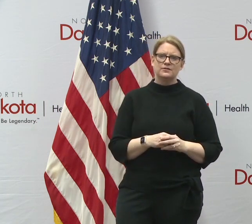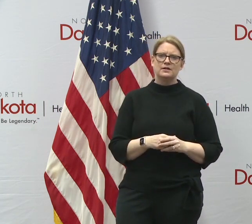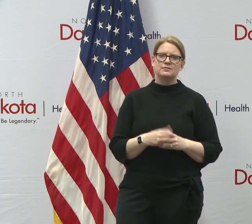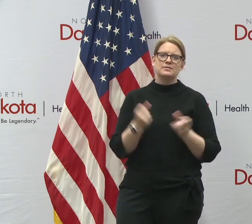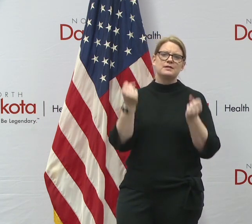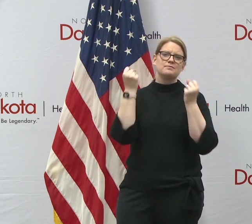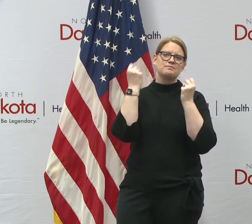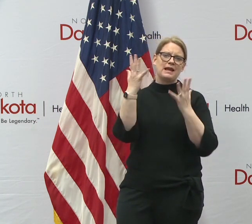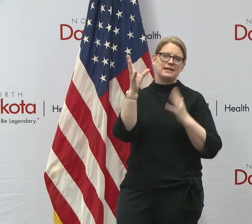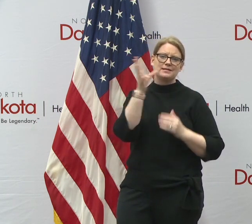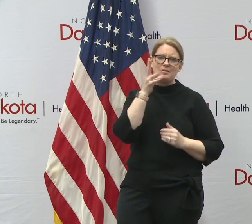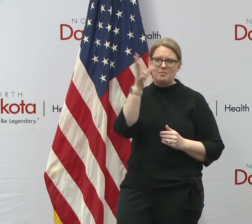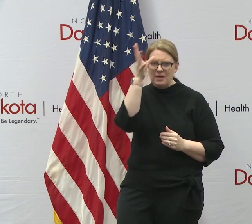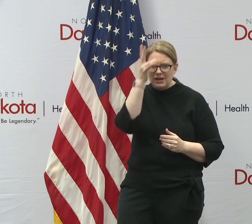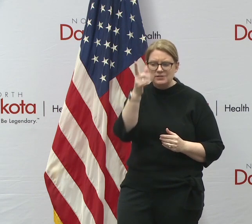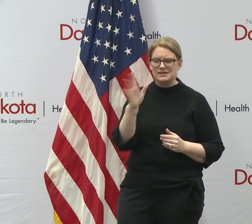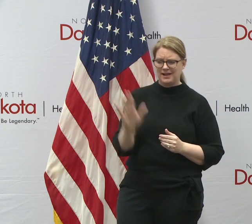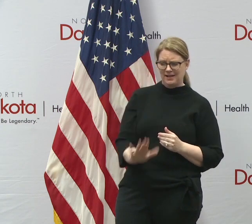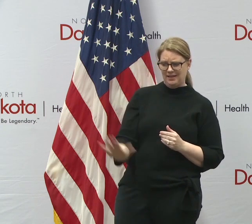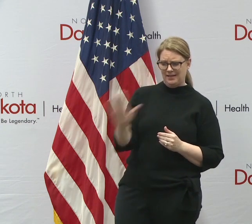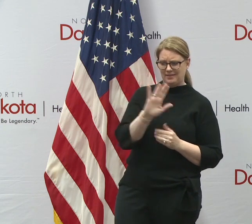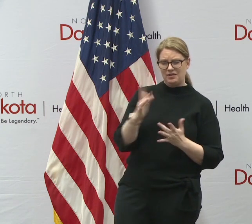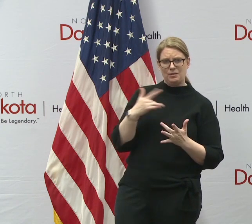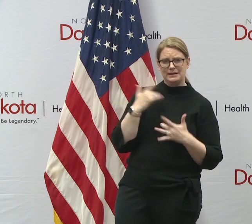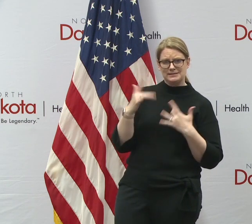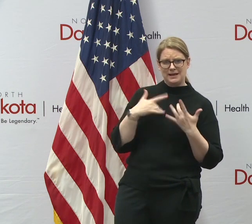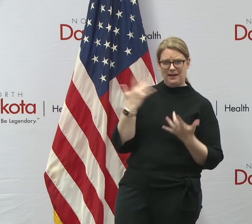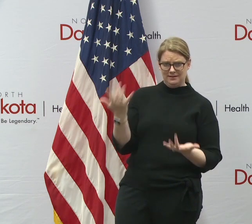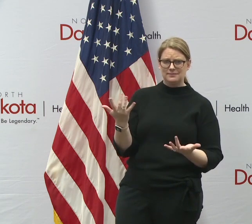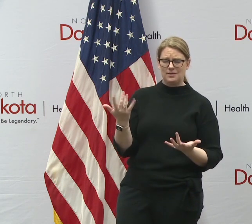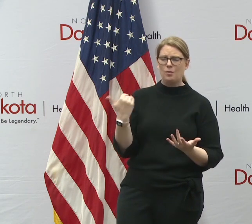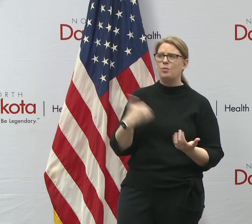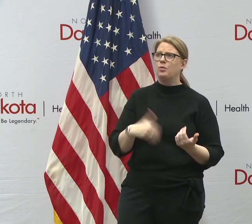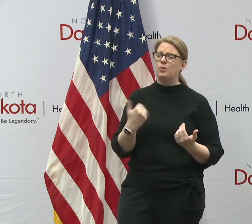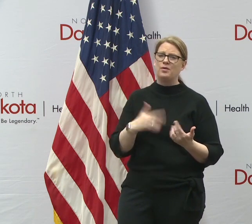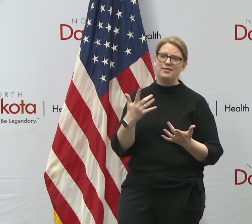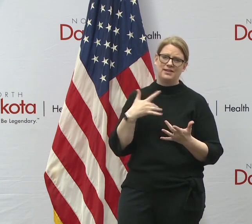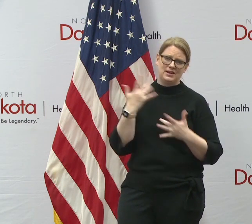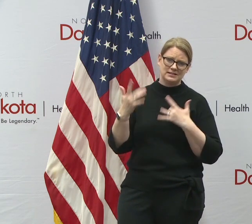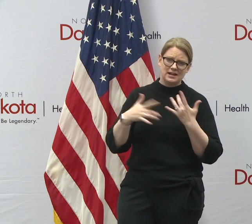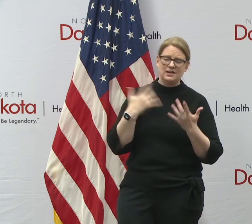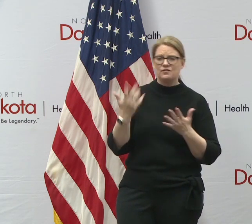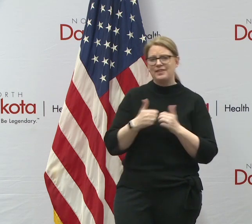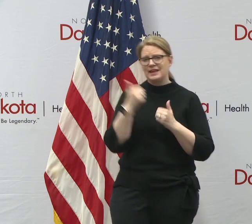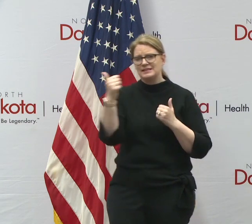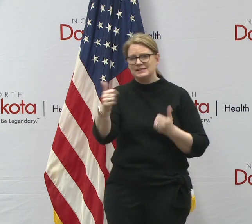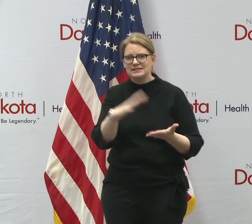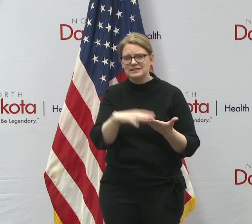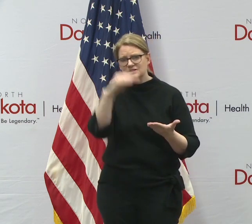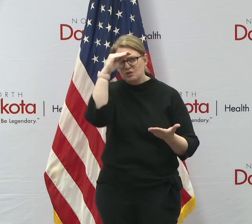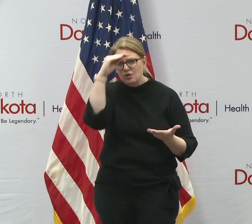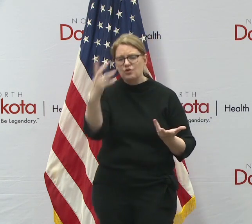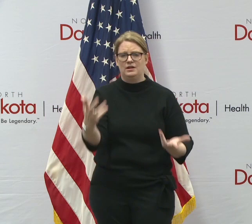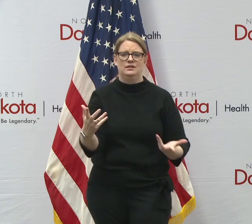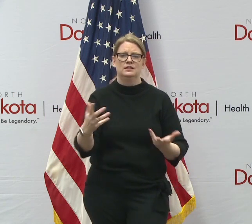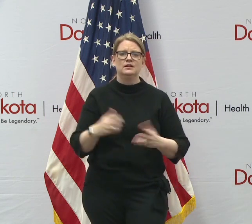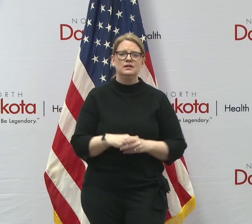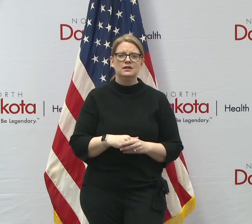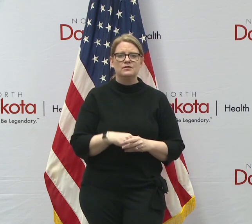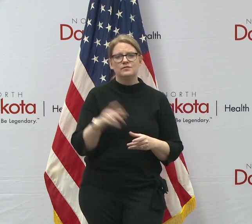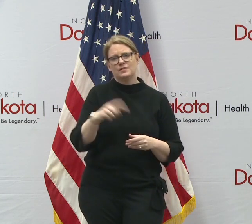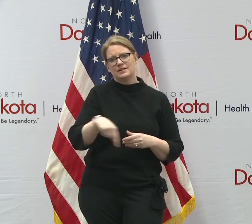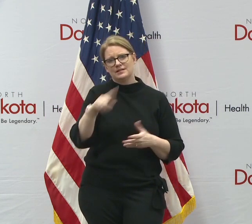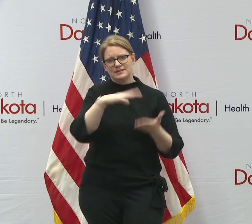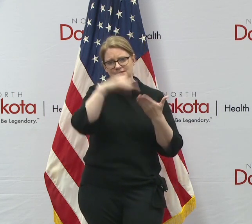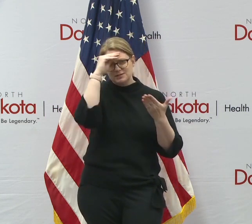parents that I've heard from, which is they're excited for that distance learning to start happening for their students that are at